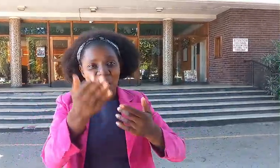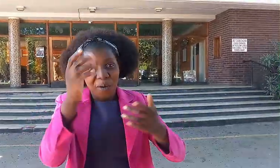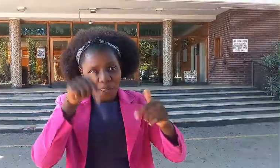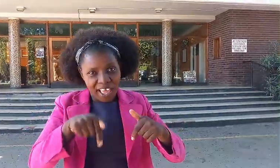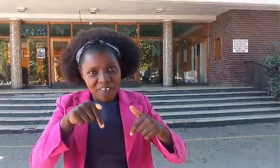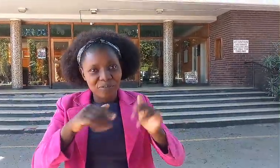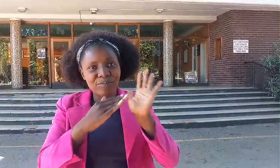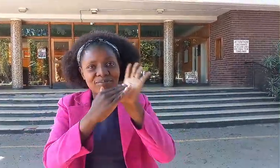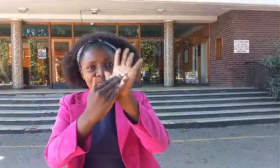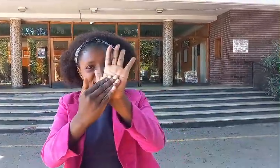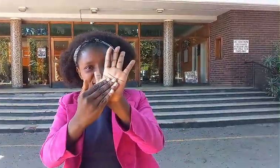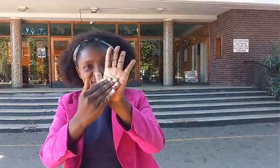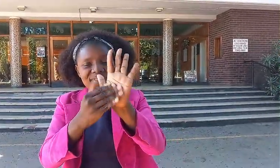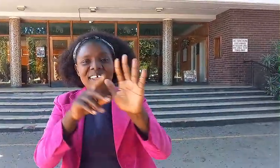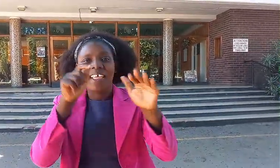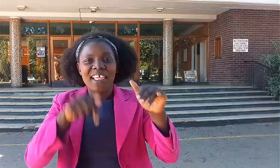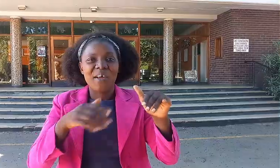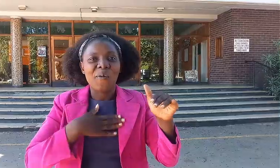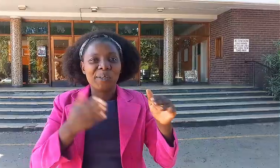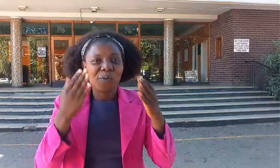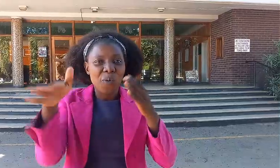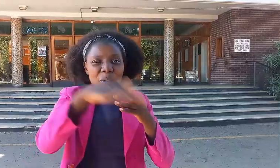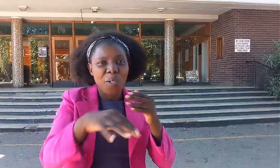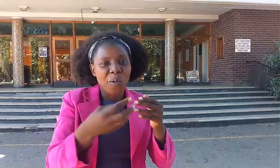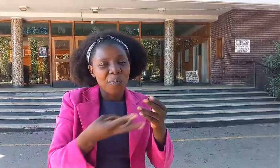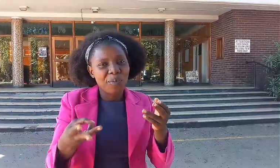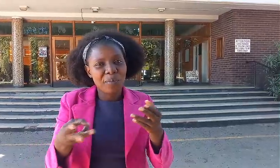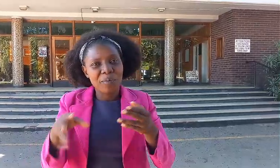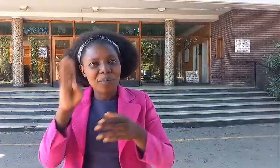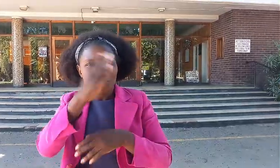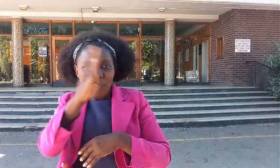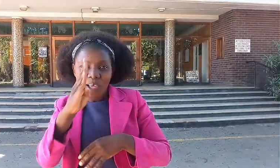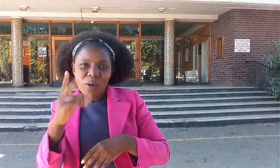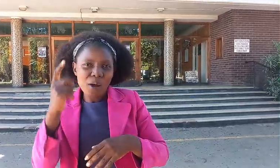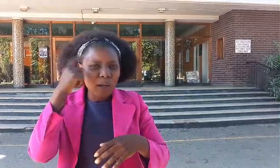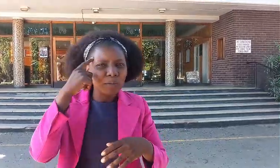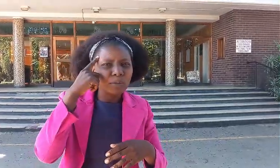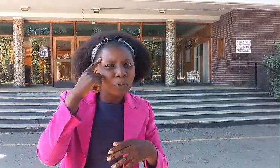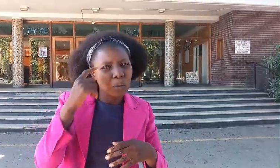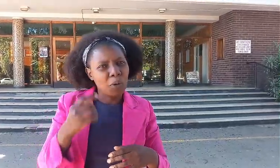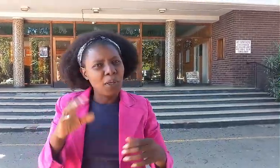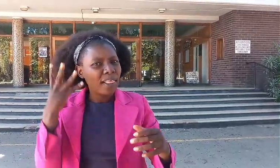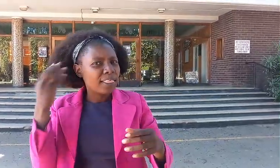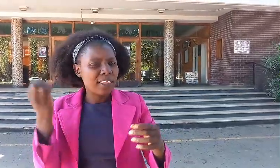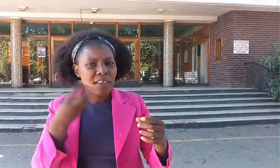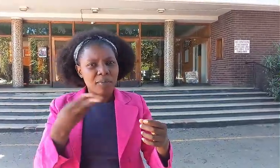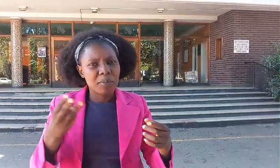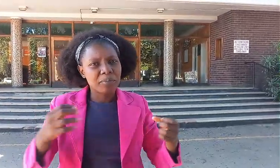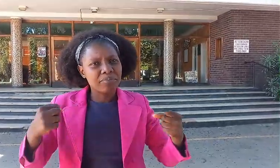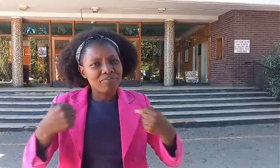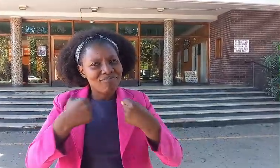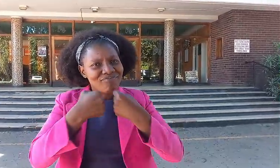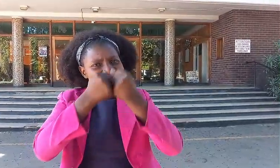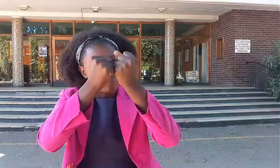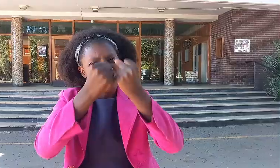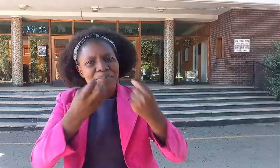Theatre, and that is theatre. The show will be showcasing what people who are